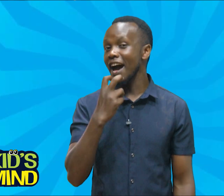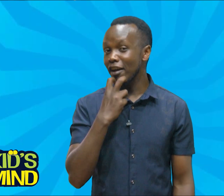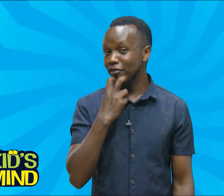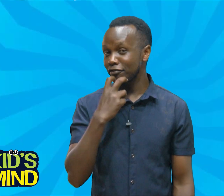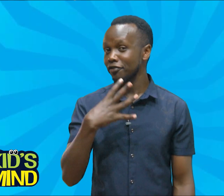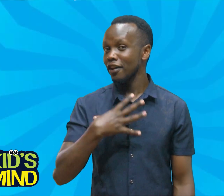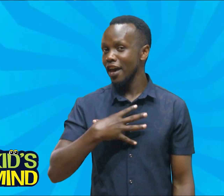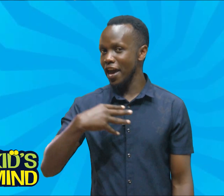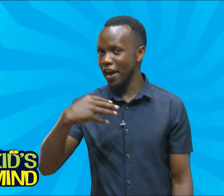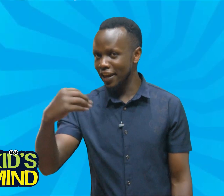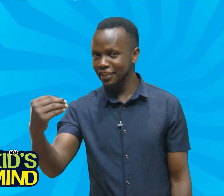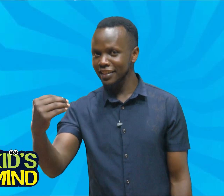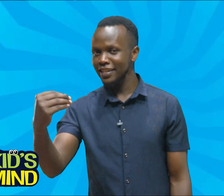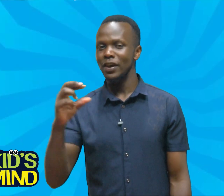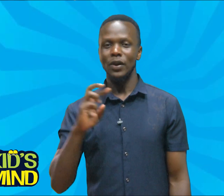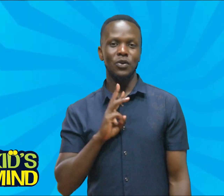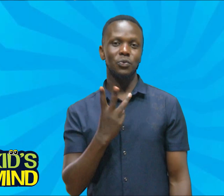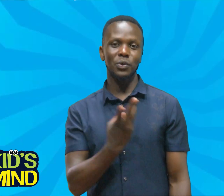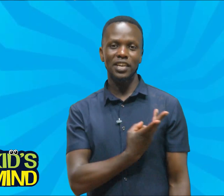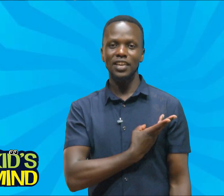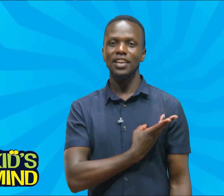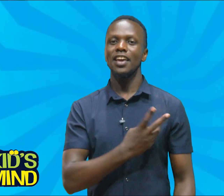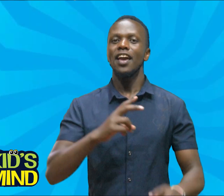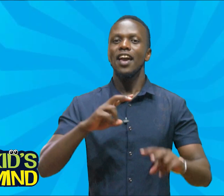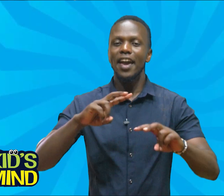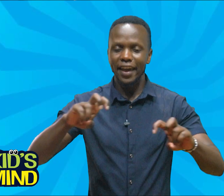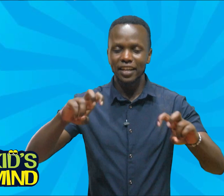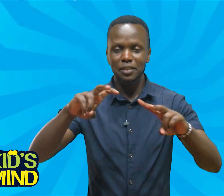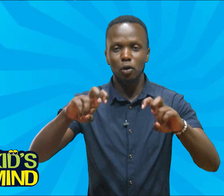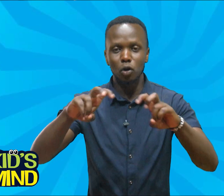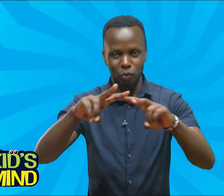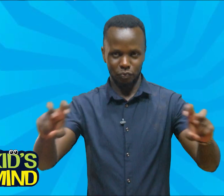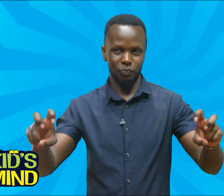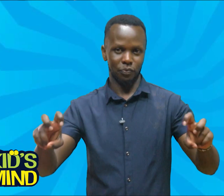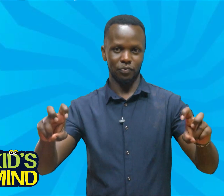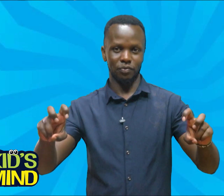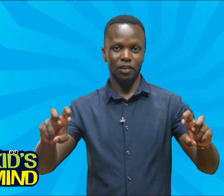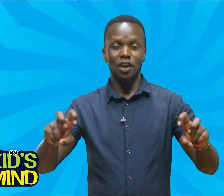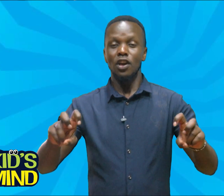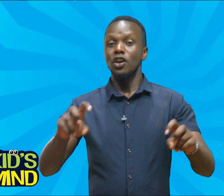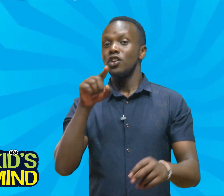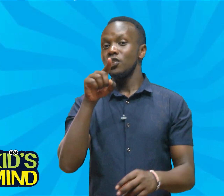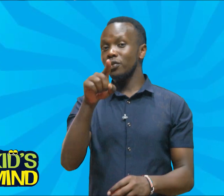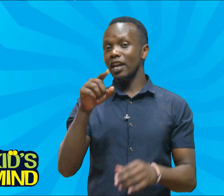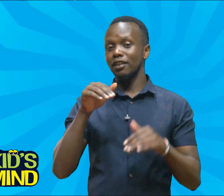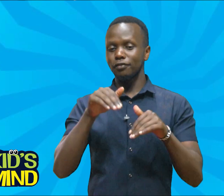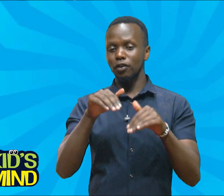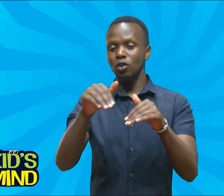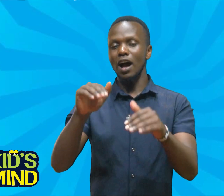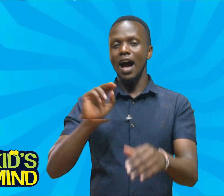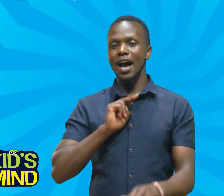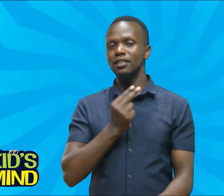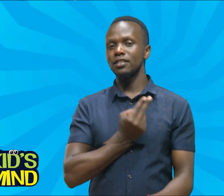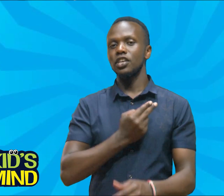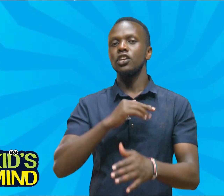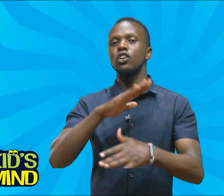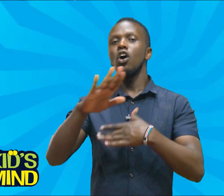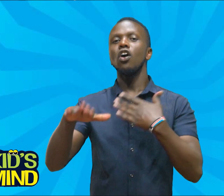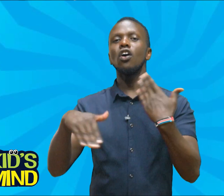laugh, and we explore. You can follow us in